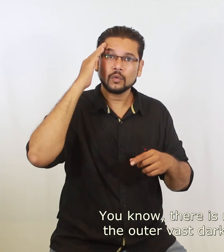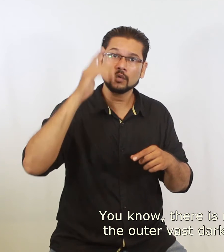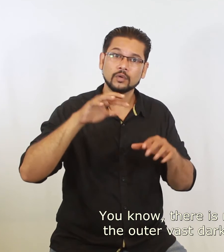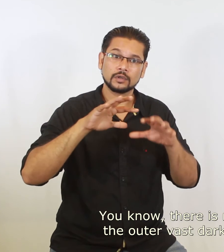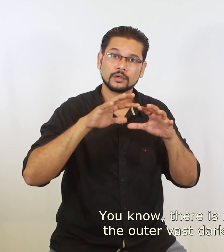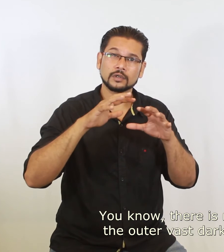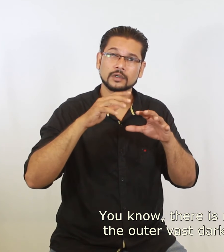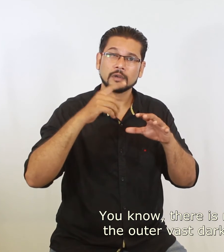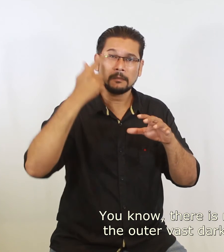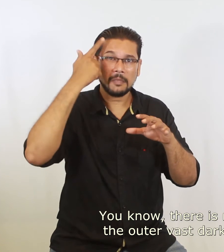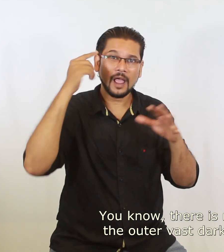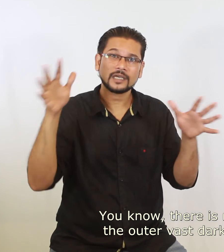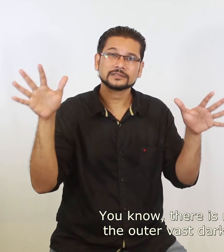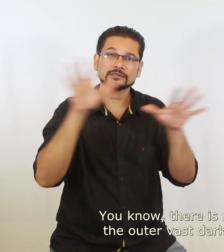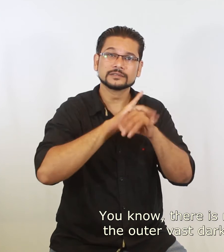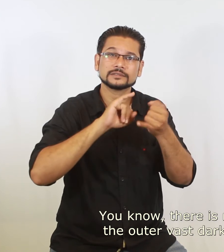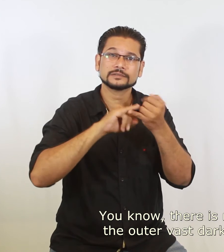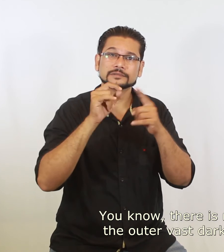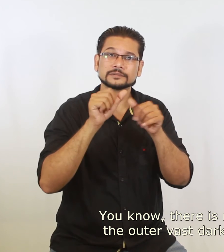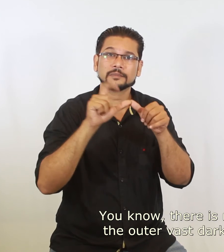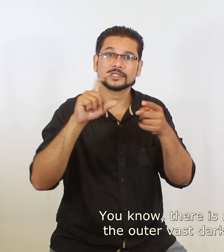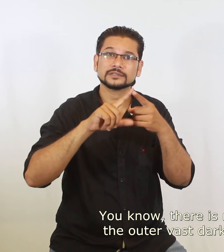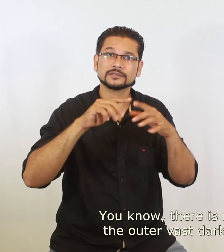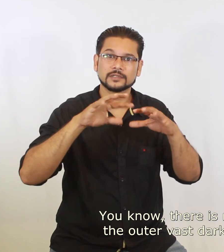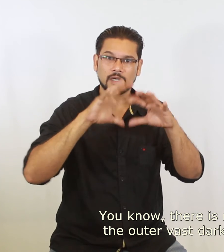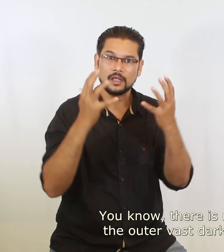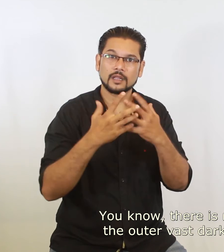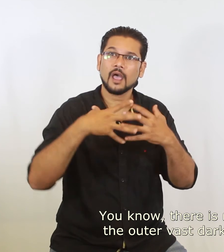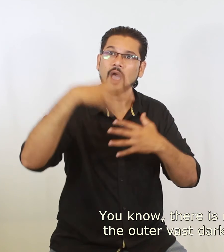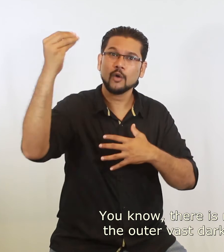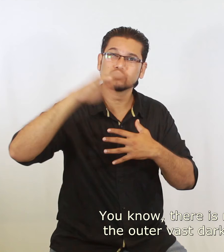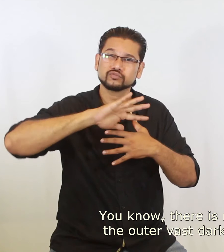You know, there is no air in the outer vast dark space.